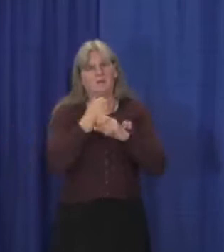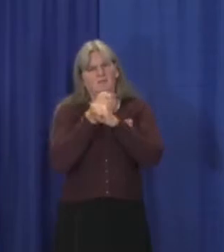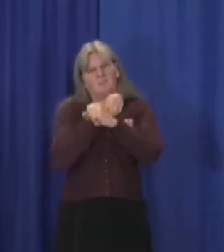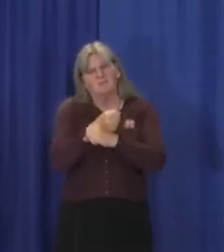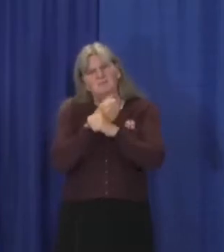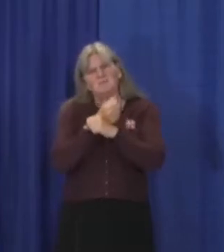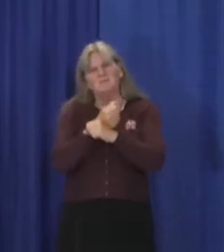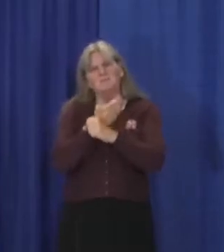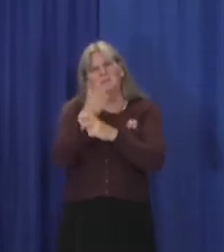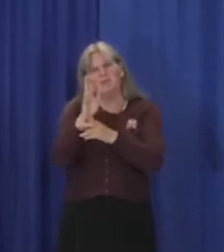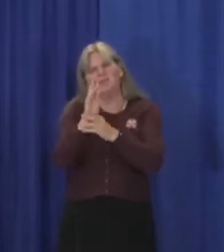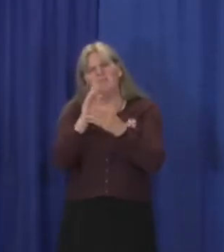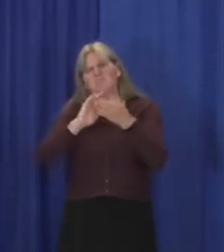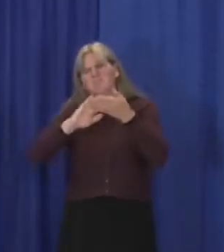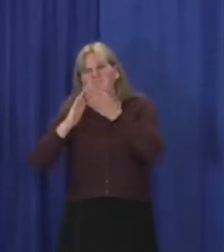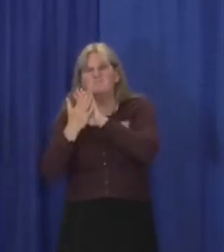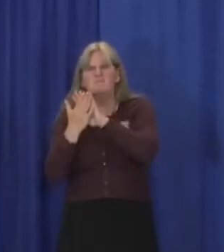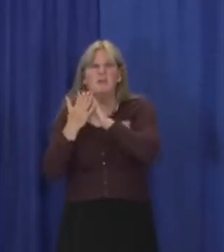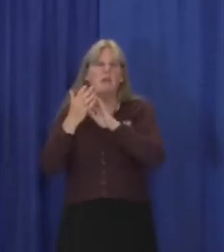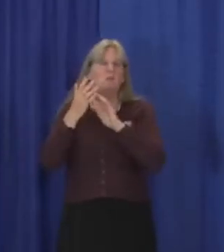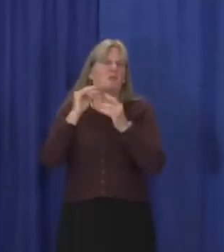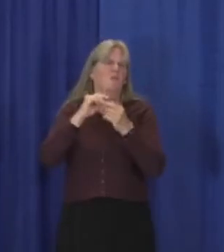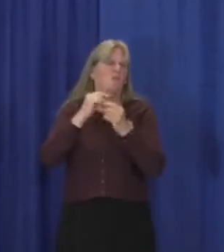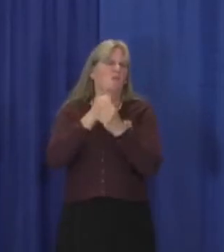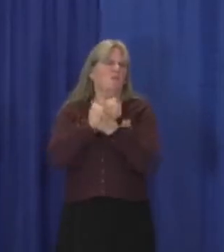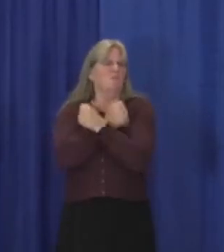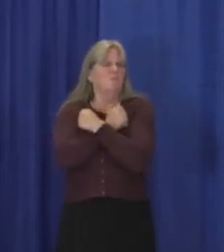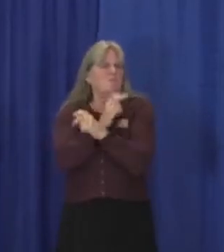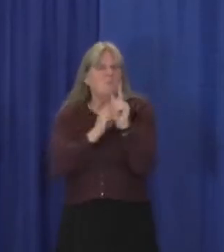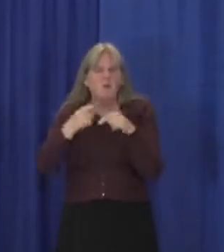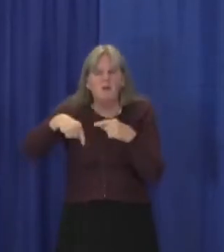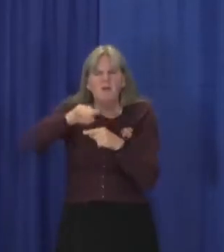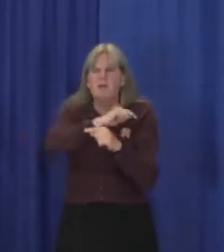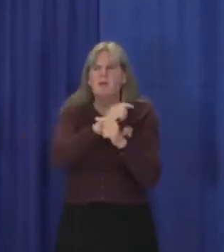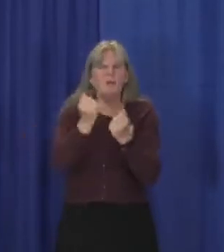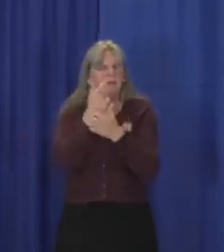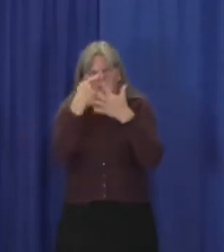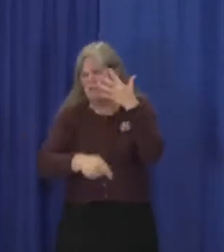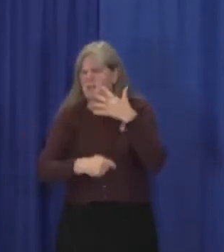ones and your community and book an appointment right now at